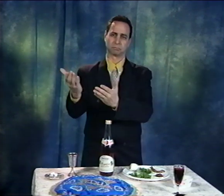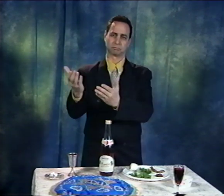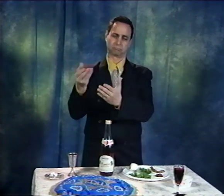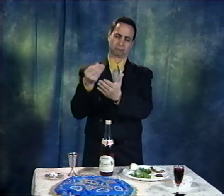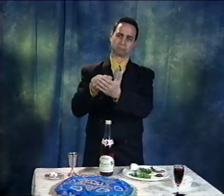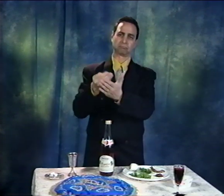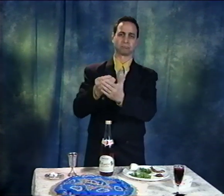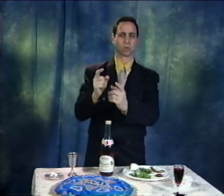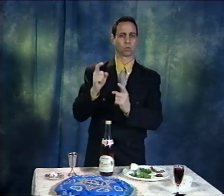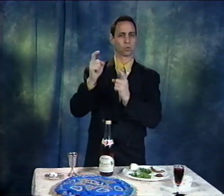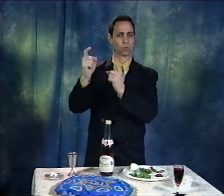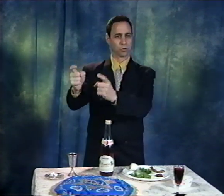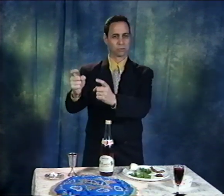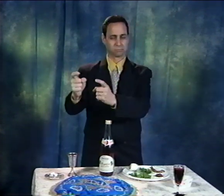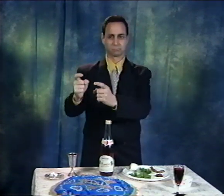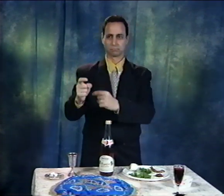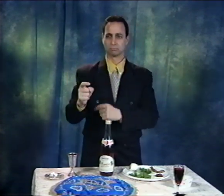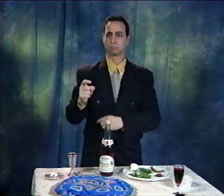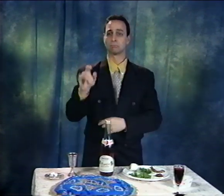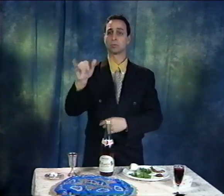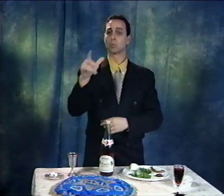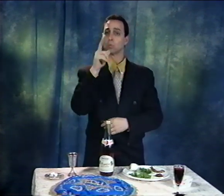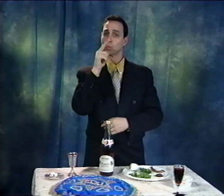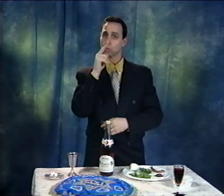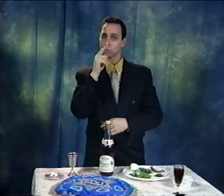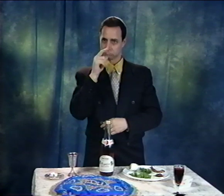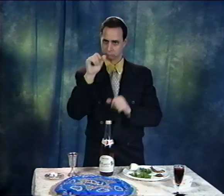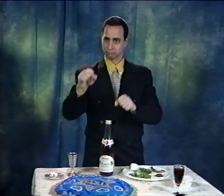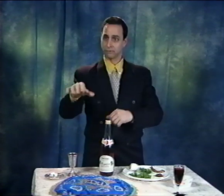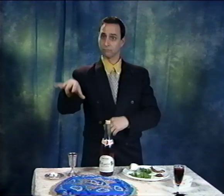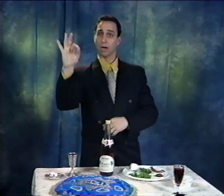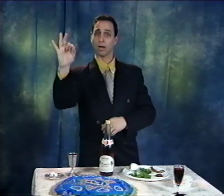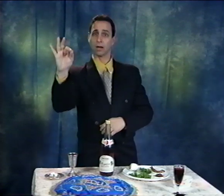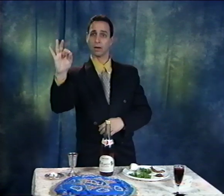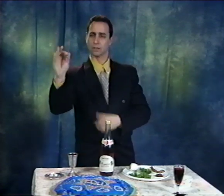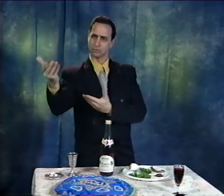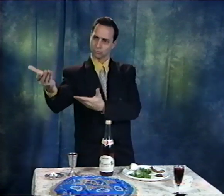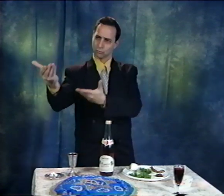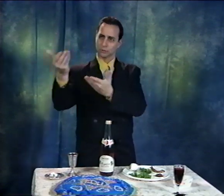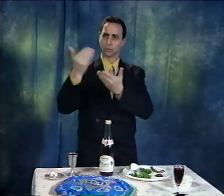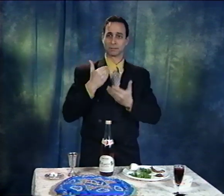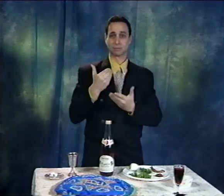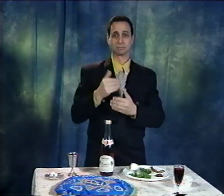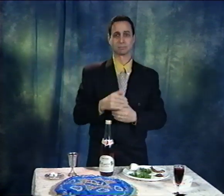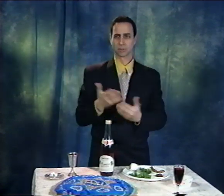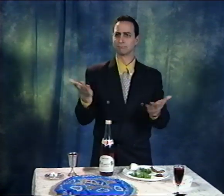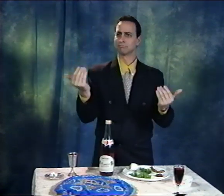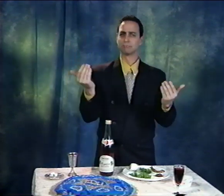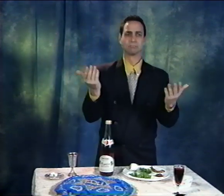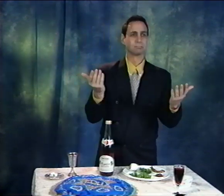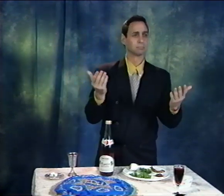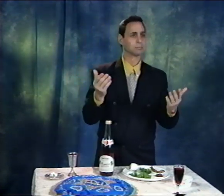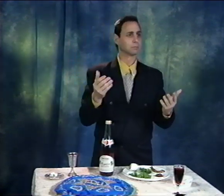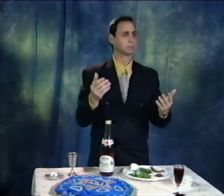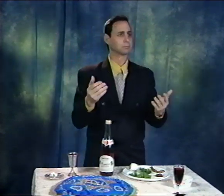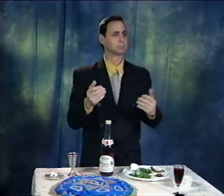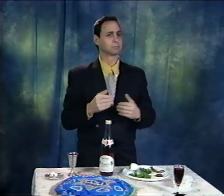I'm going to offer a reward to the child who finds it and brings it to me. Now, come on.